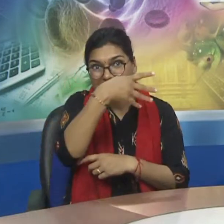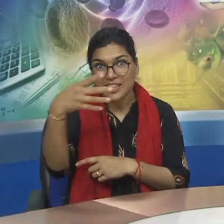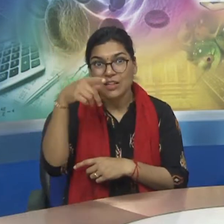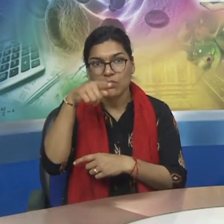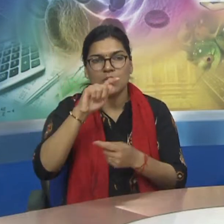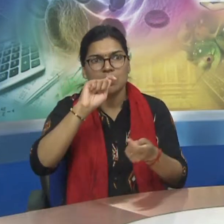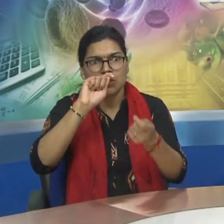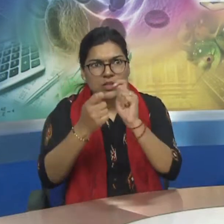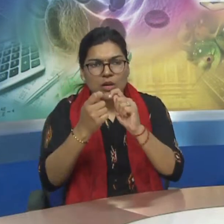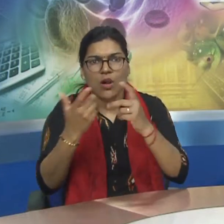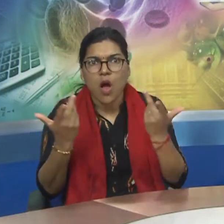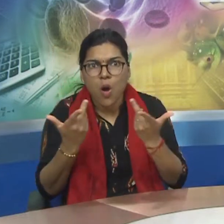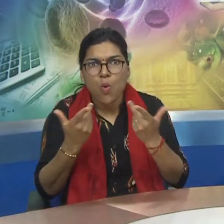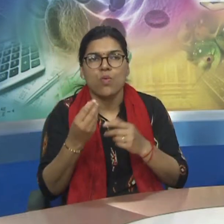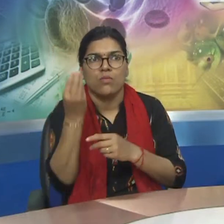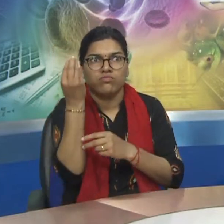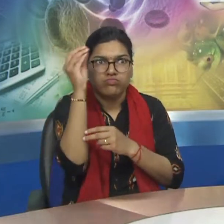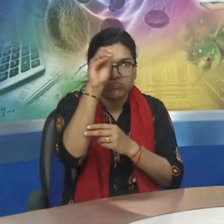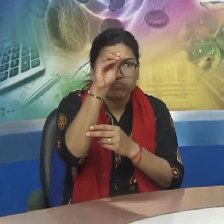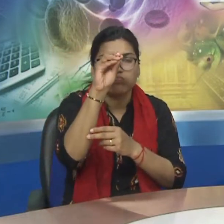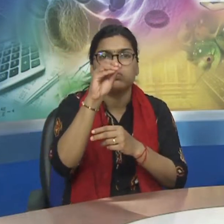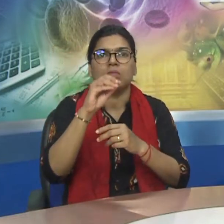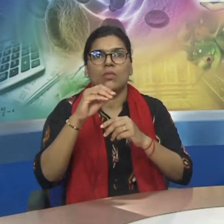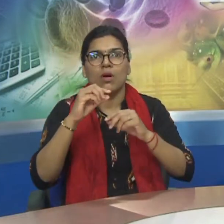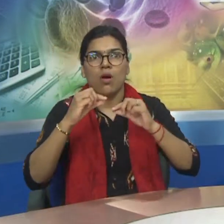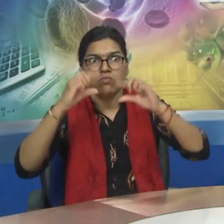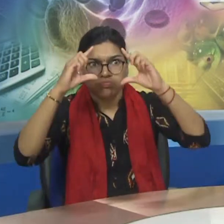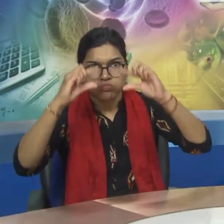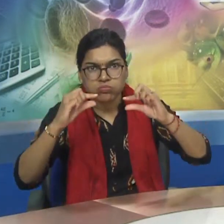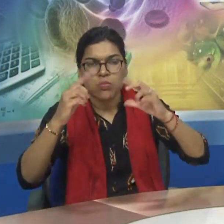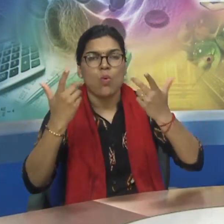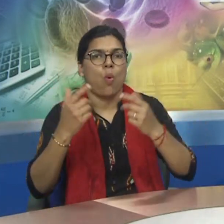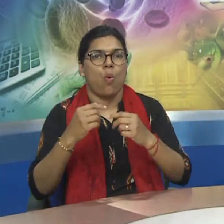And also you will be able to modify worksheet.